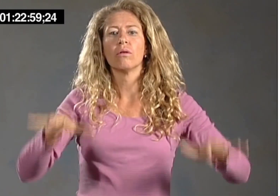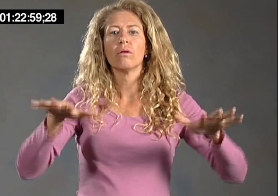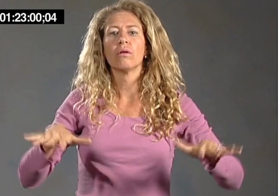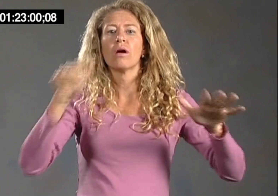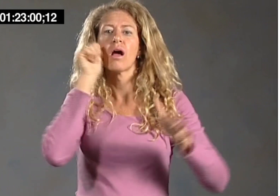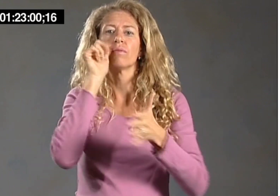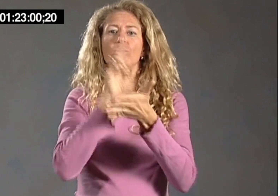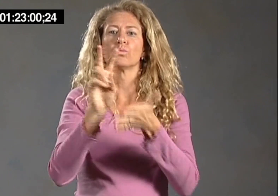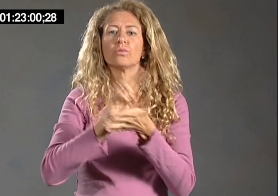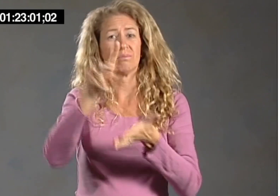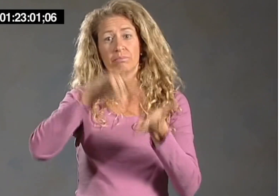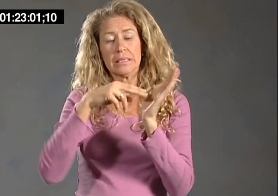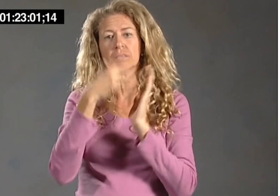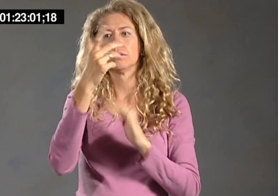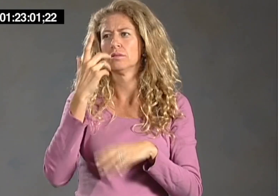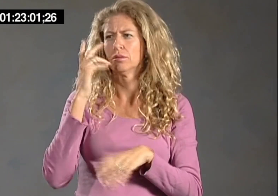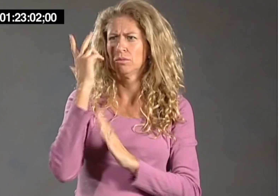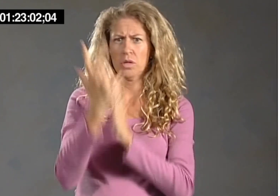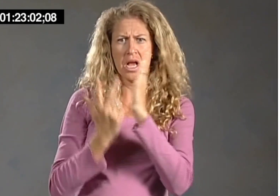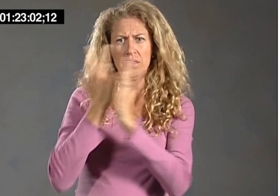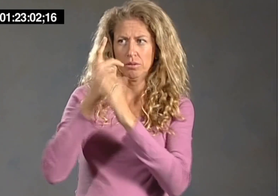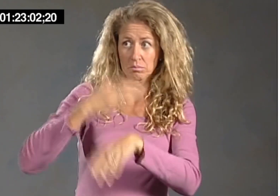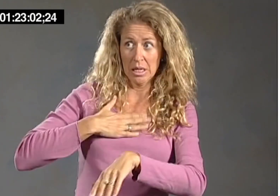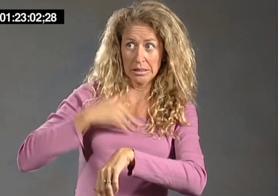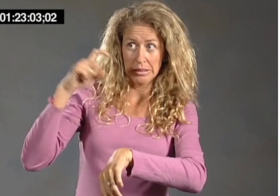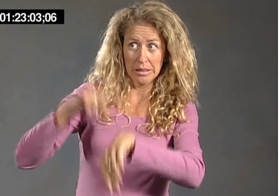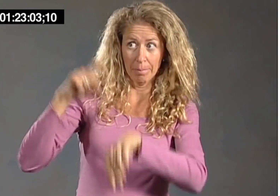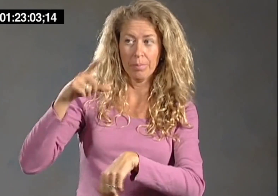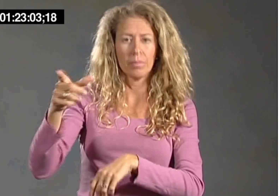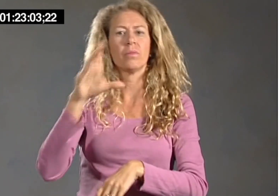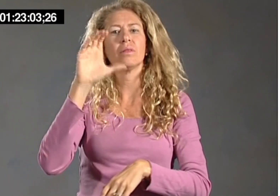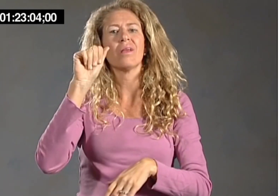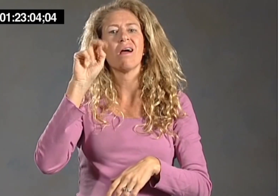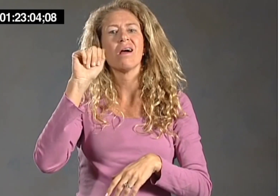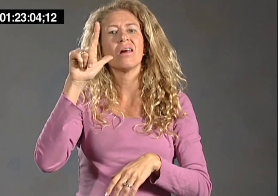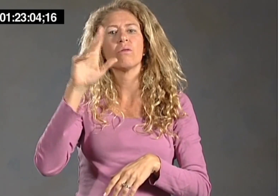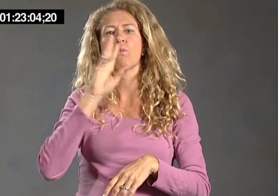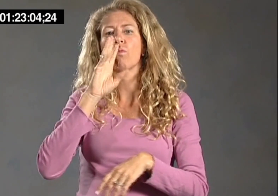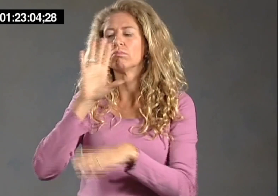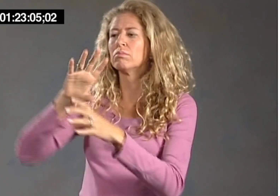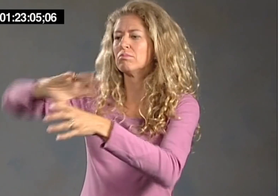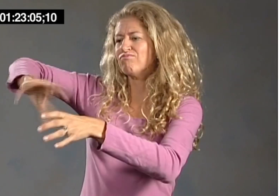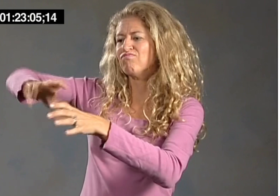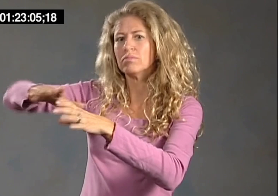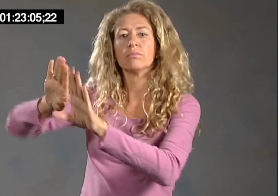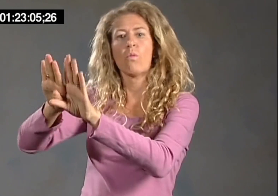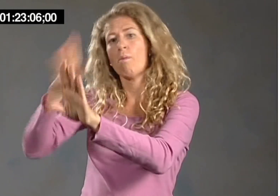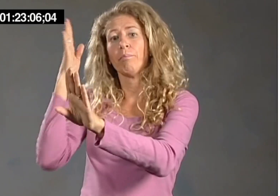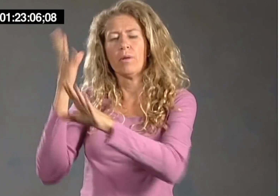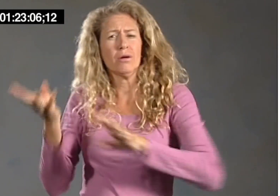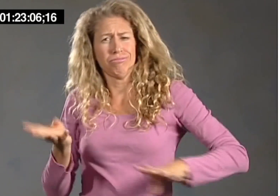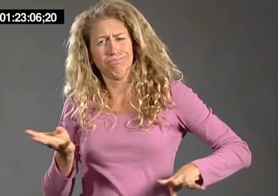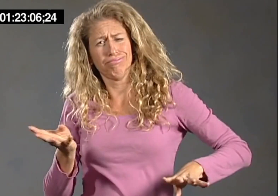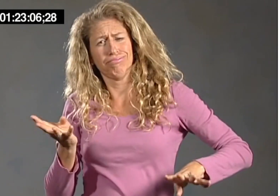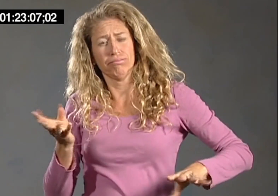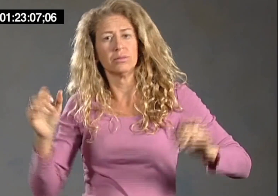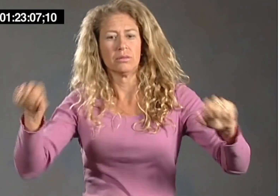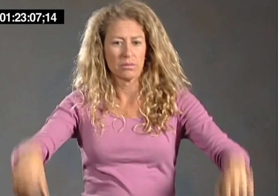every 3 hours, a canal opens up and releases water. It goes through this special pipe which